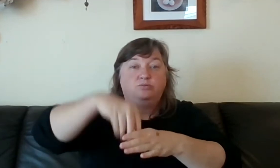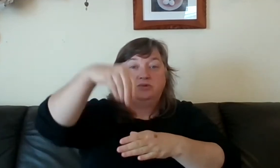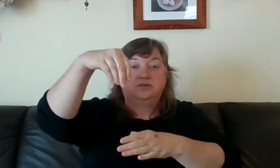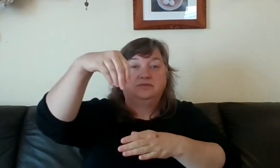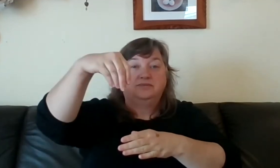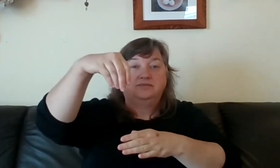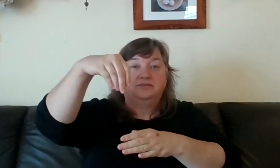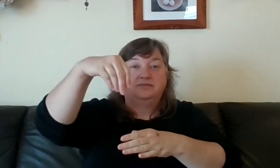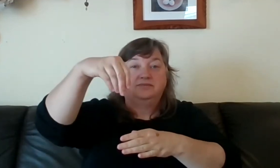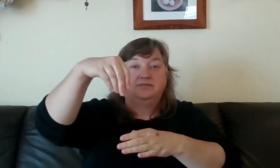Out.